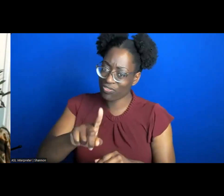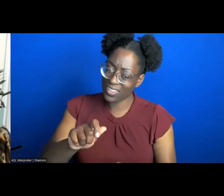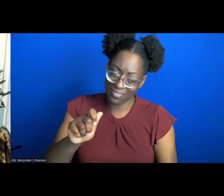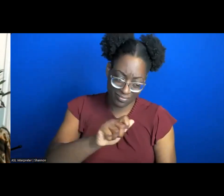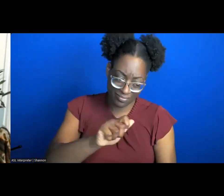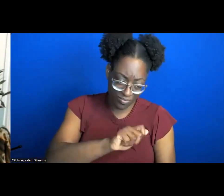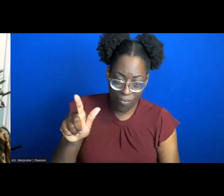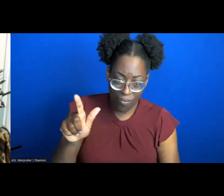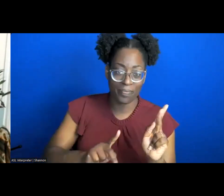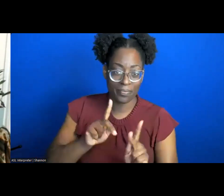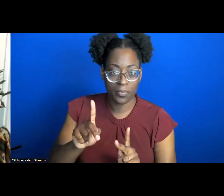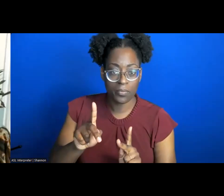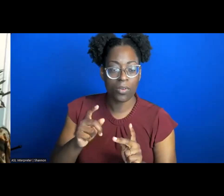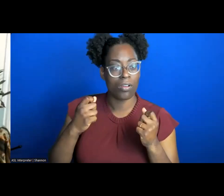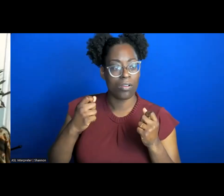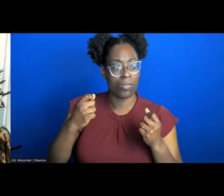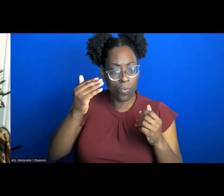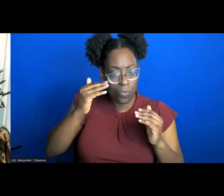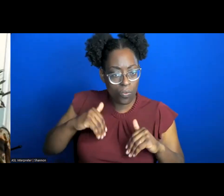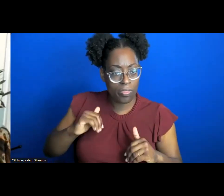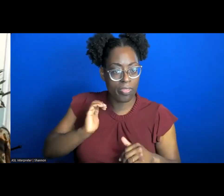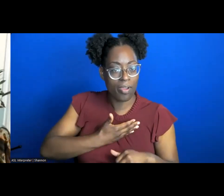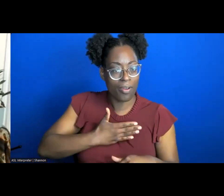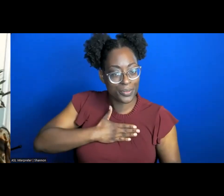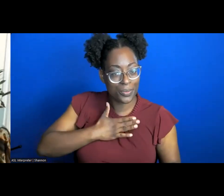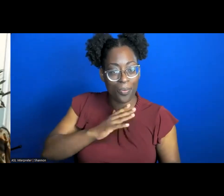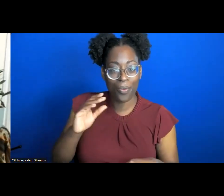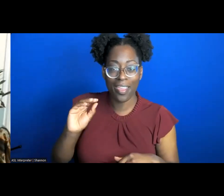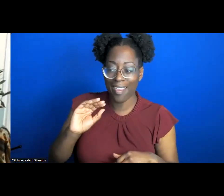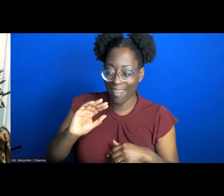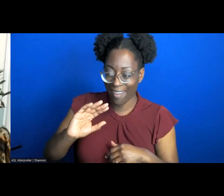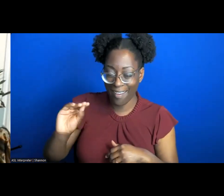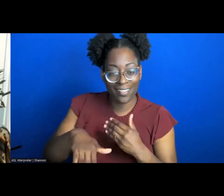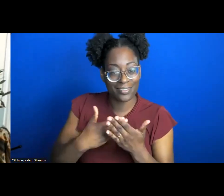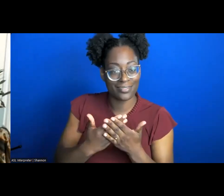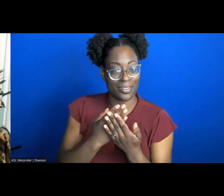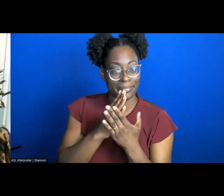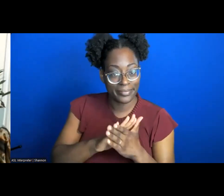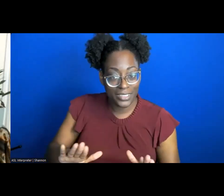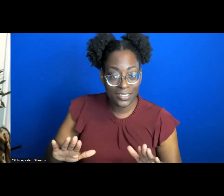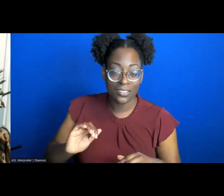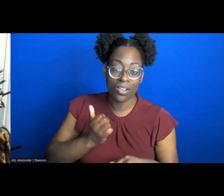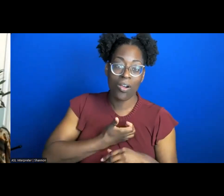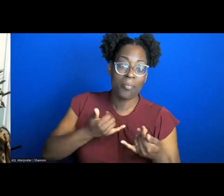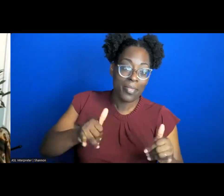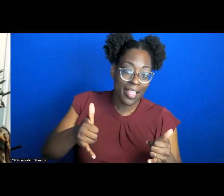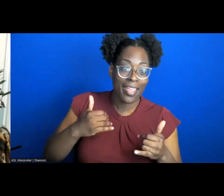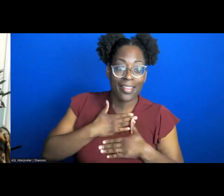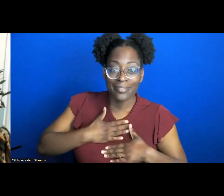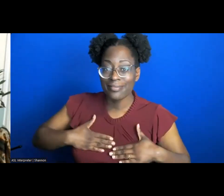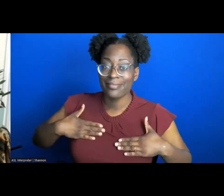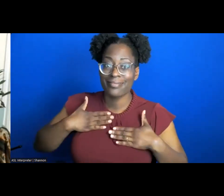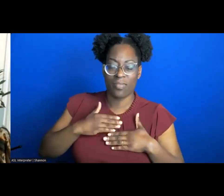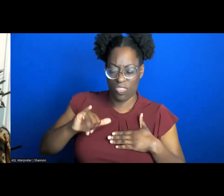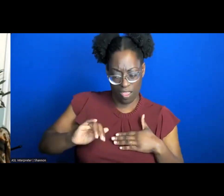our pleasure are our divine and human right. Within early childhood, affirming Black joy to me means